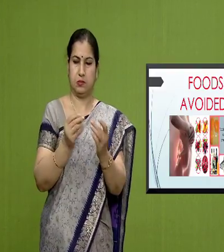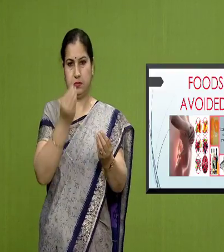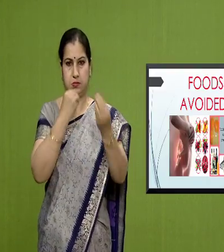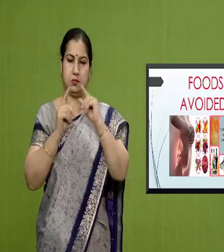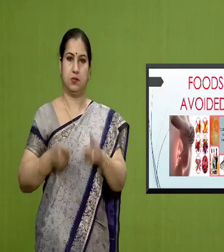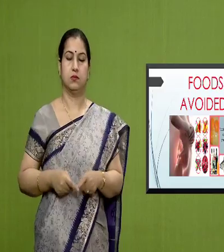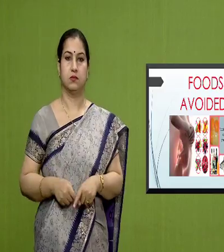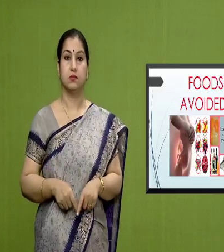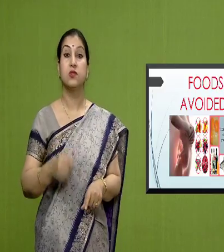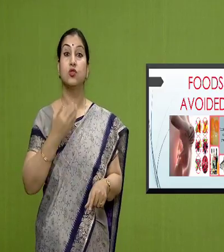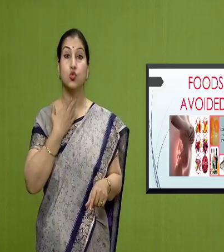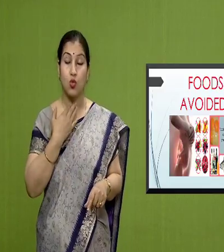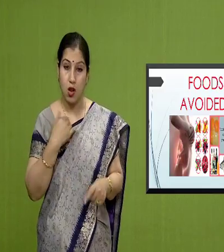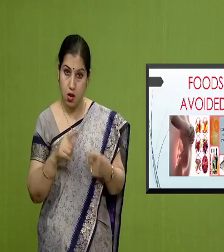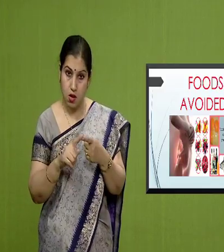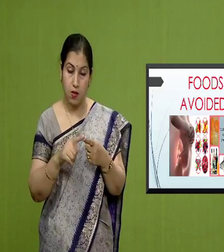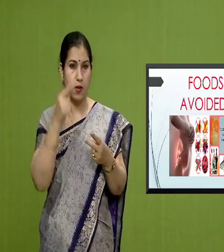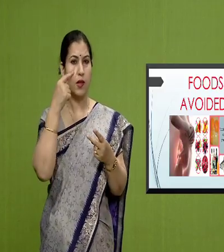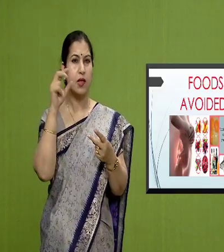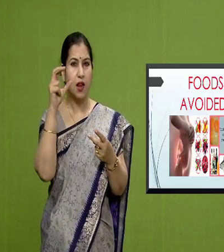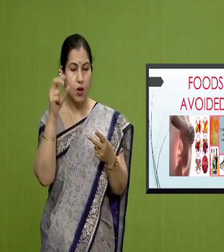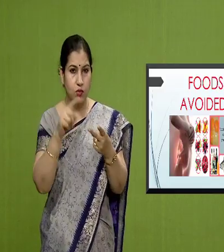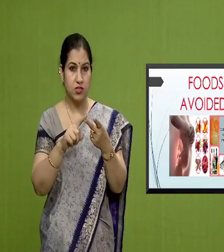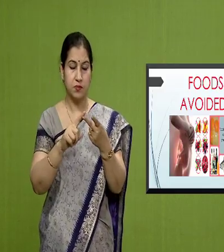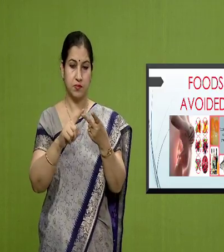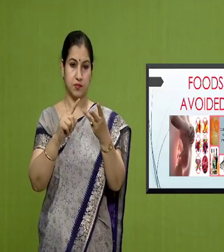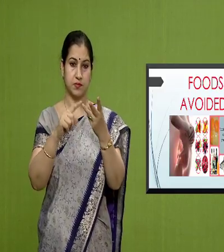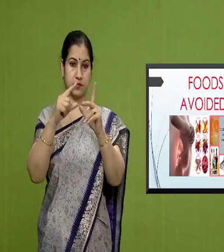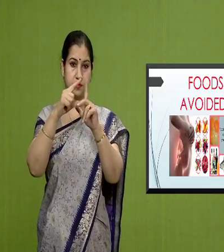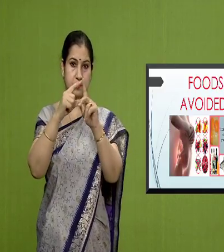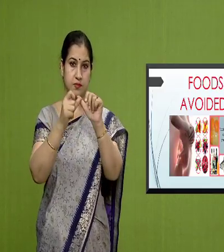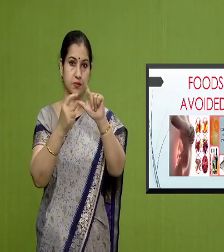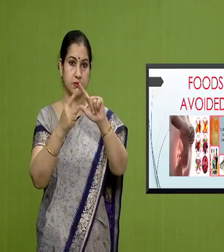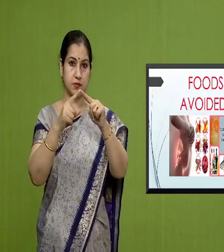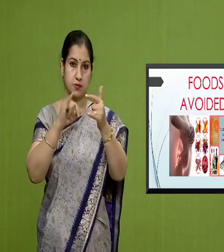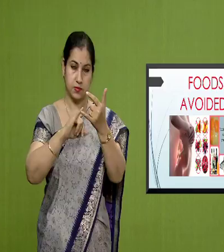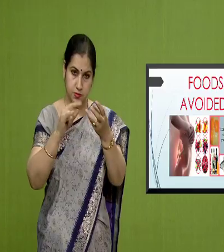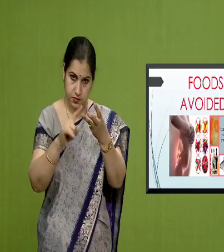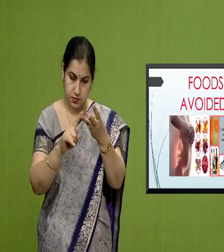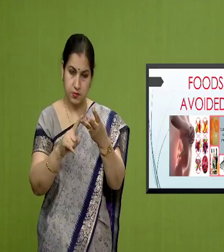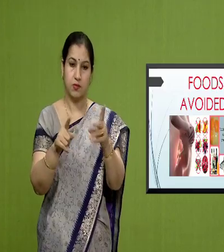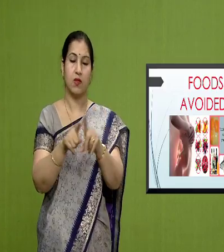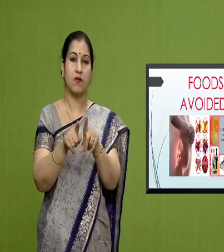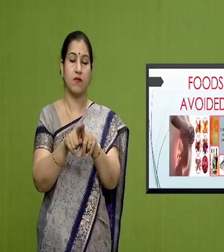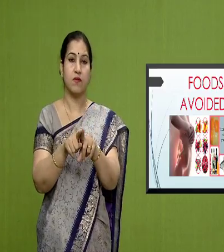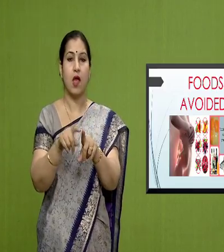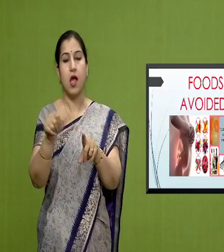Sugar, jaggery and dates for carbohydrates and